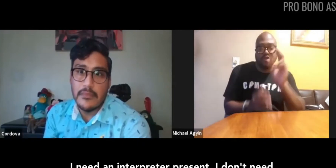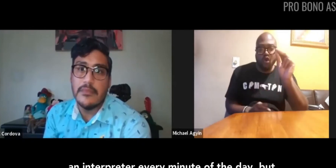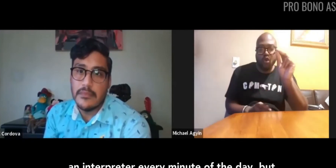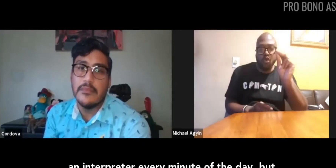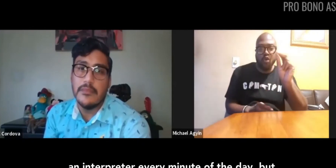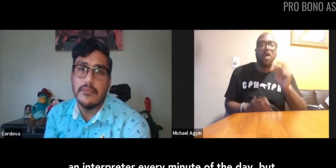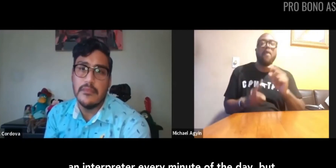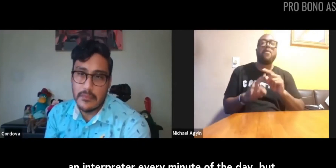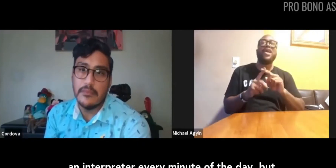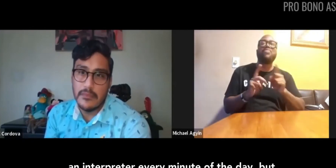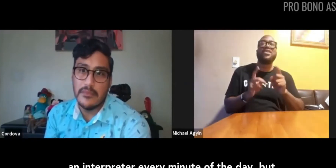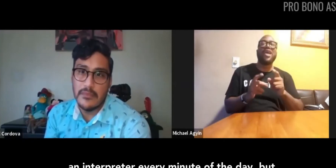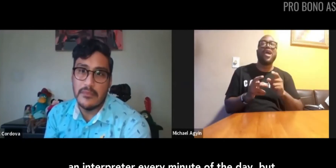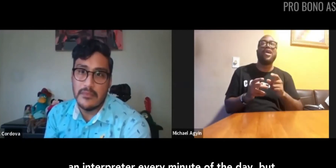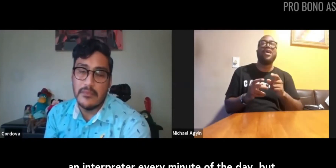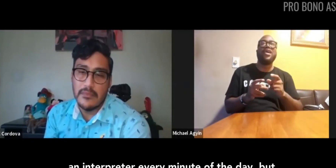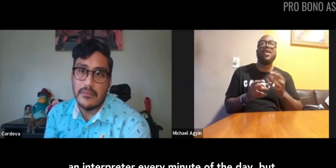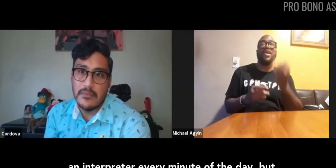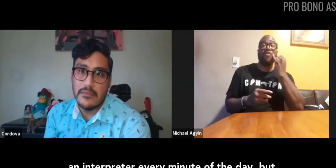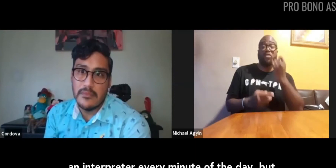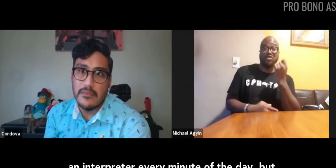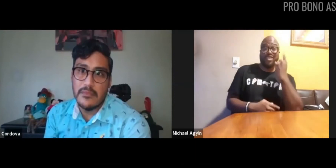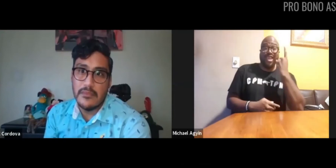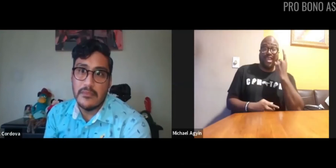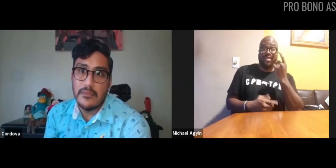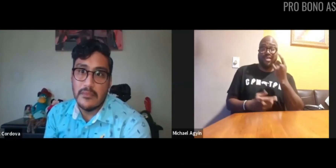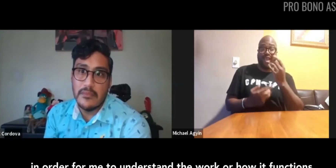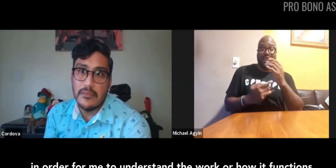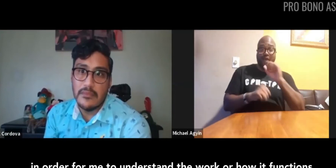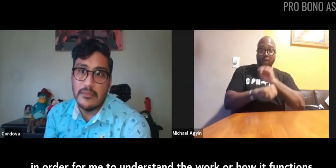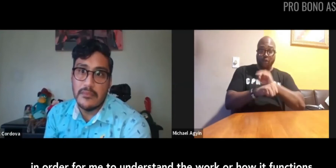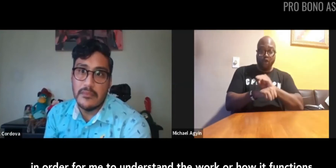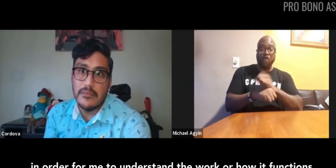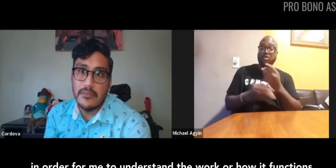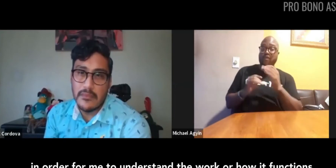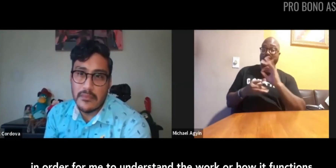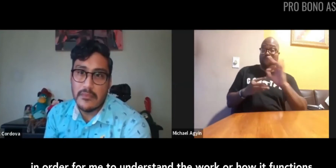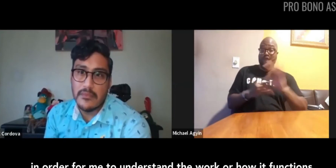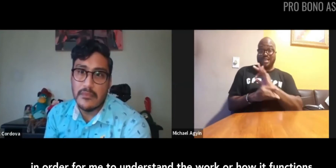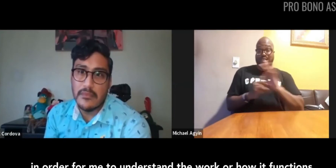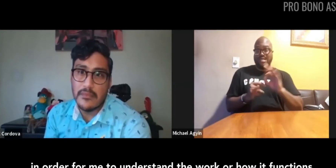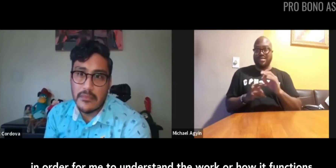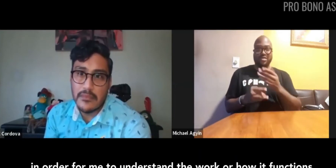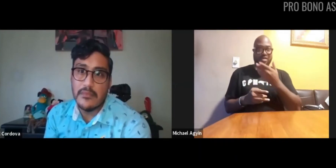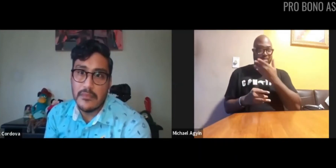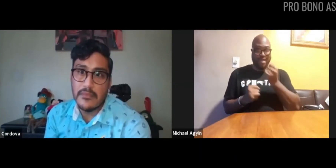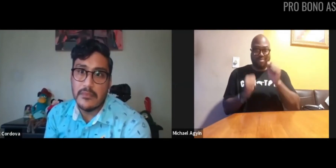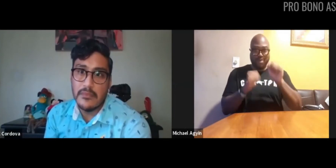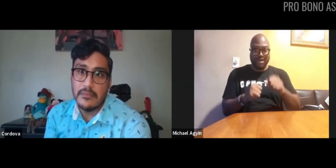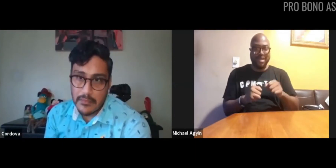I don't need an interpreter every minute of the day, but in order for me to understand the work or how it